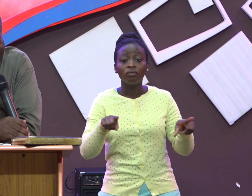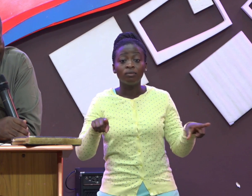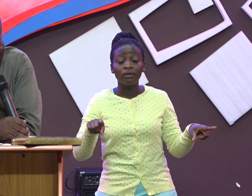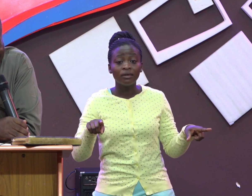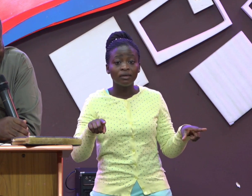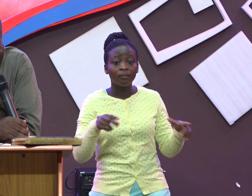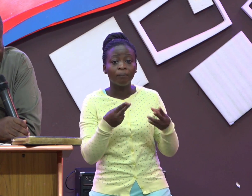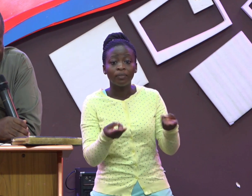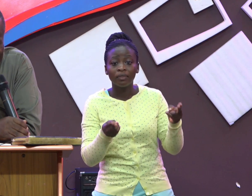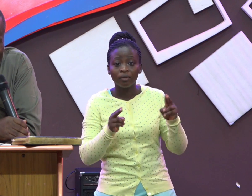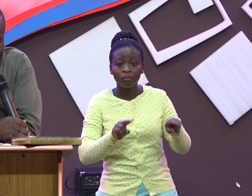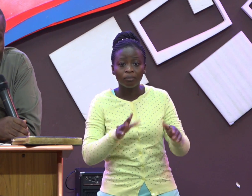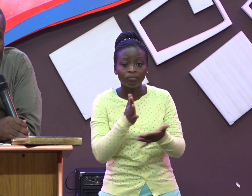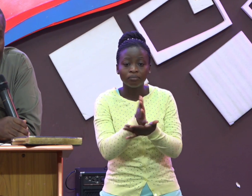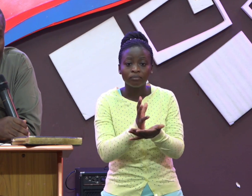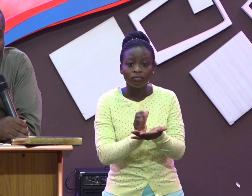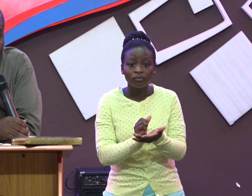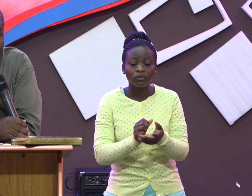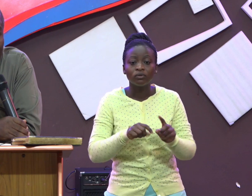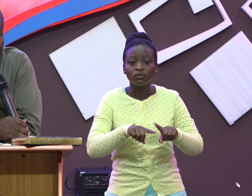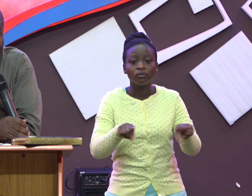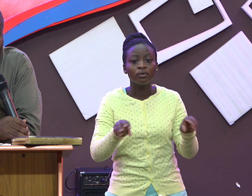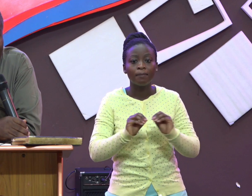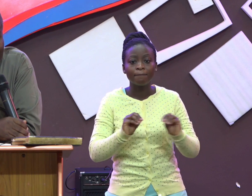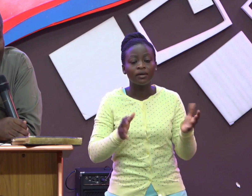you become slothful about the spirit,